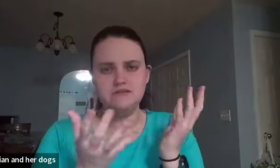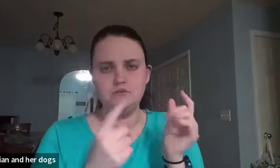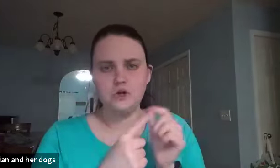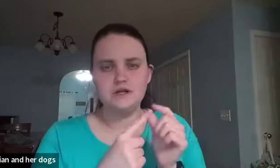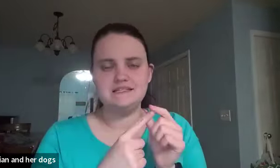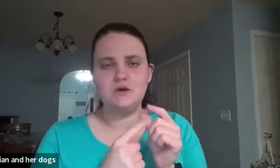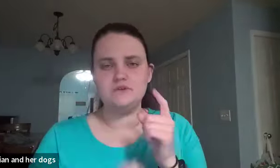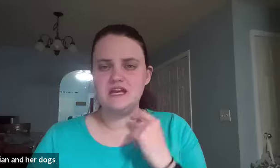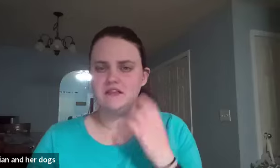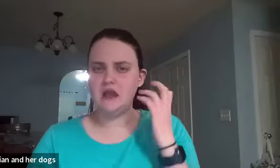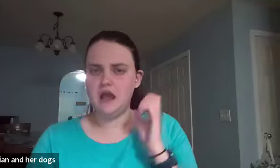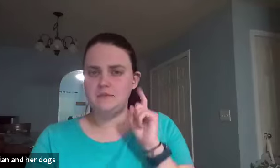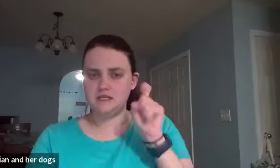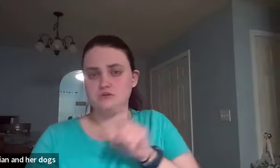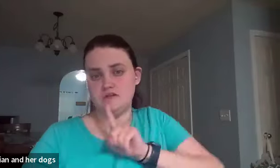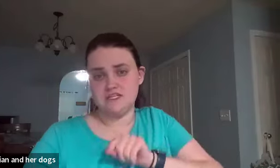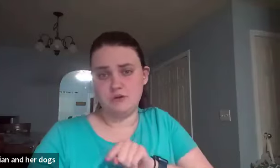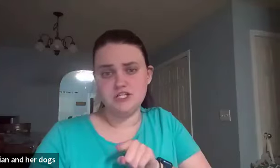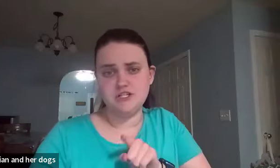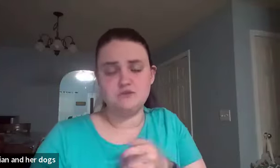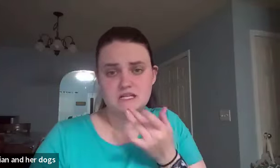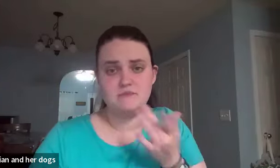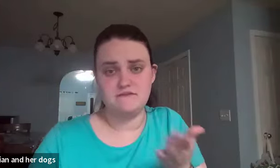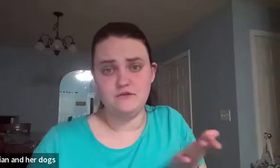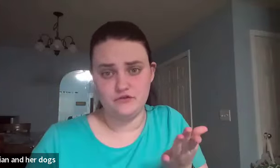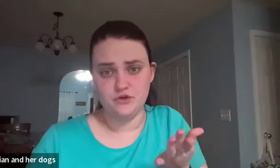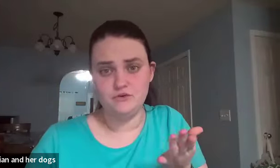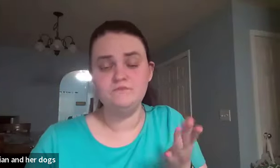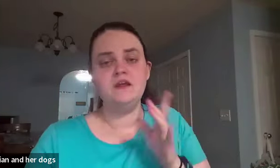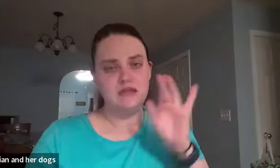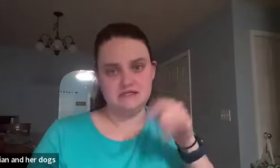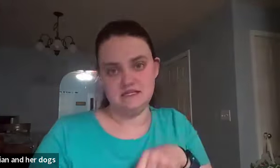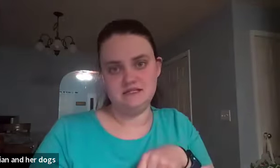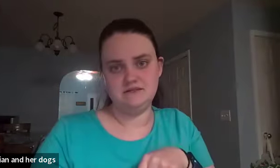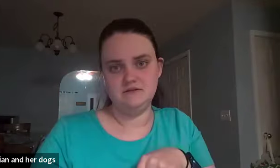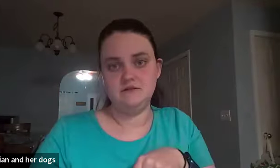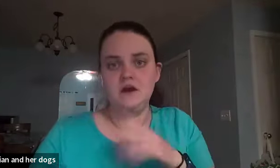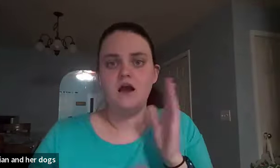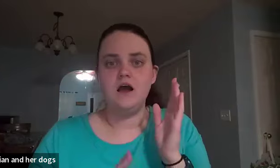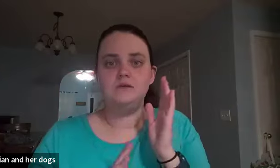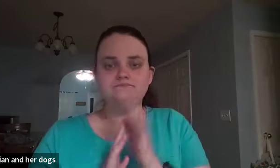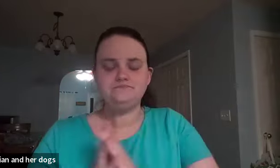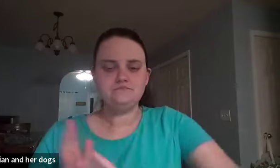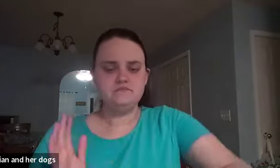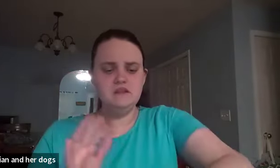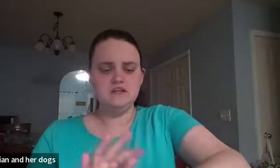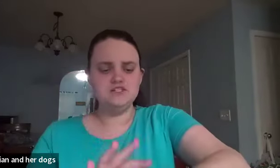question word is like almost saying like I'm answering this question is what is my favorite food? It's this. Because